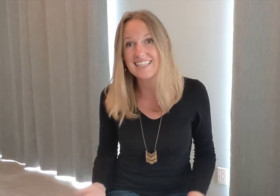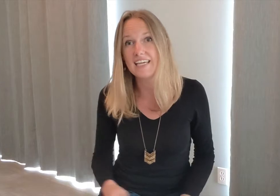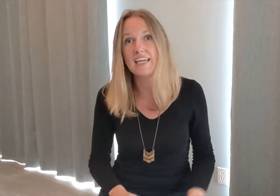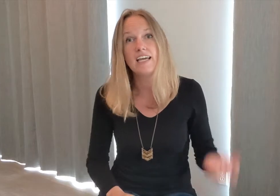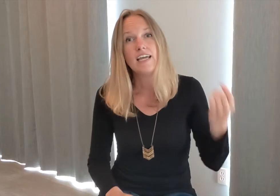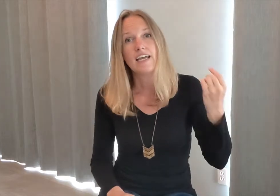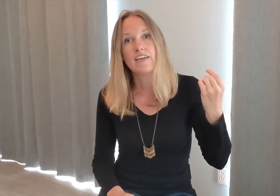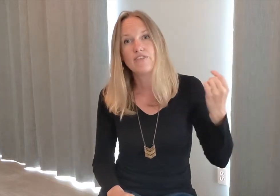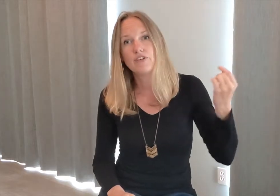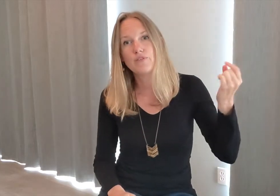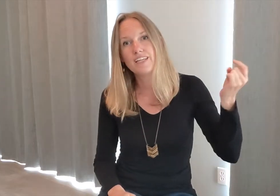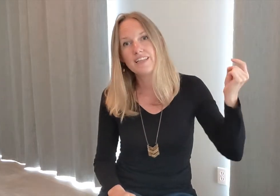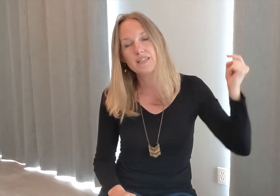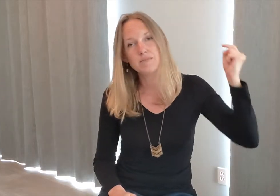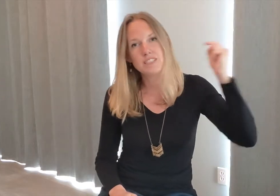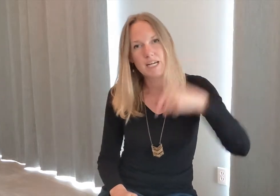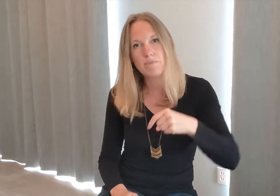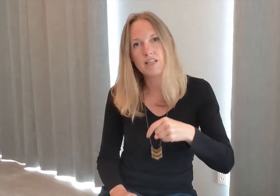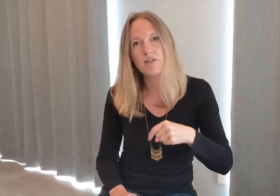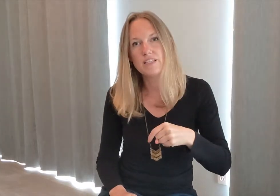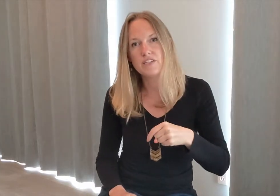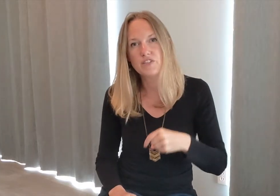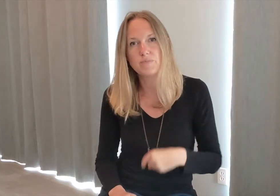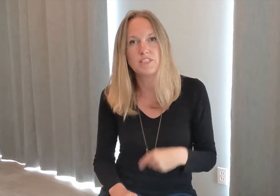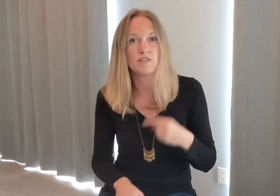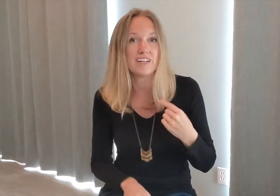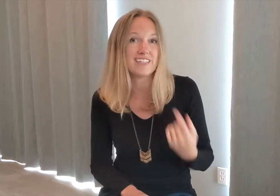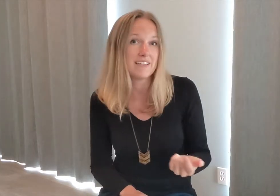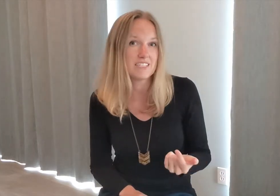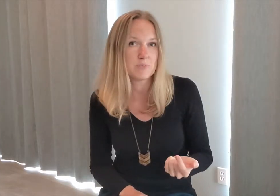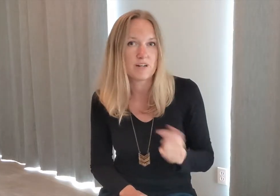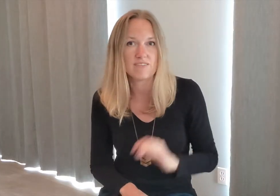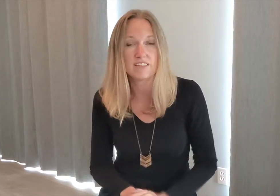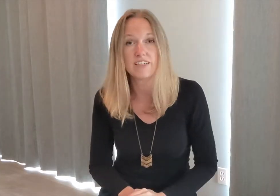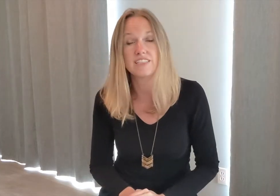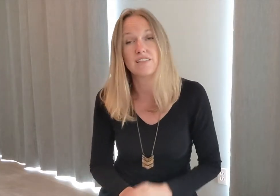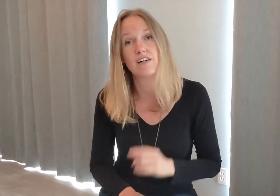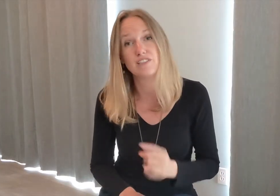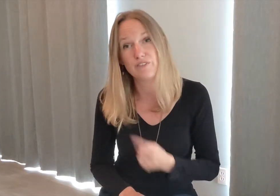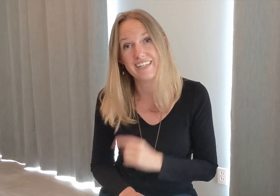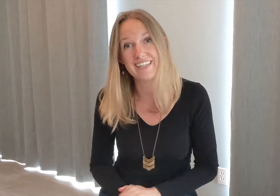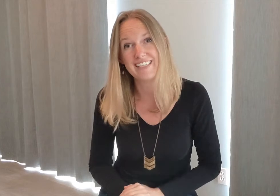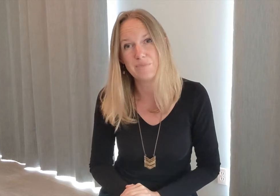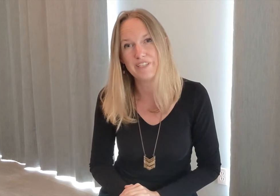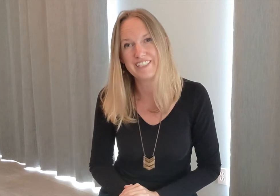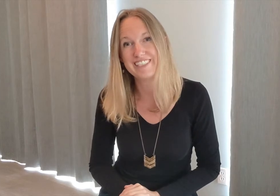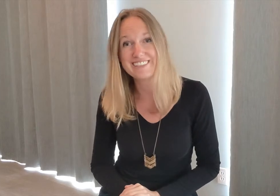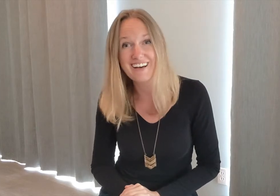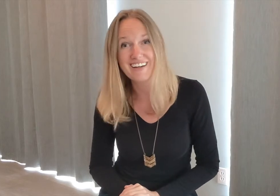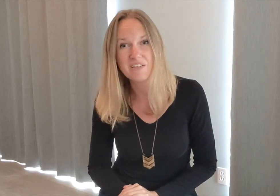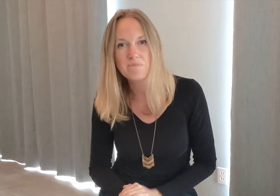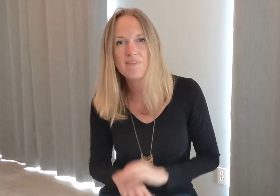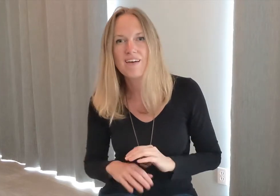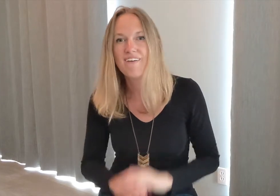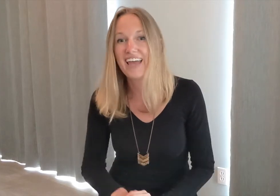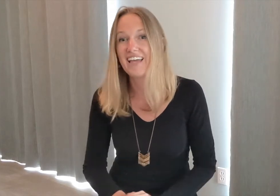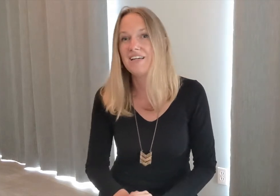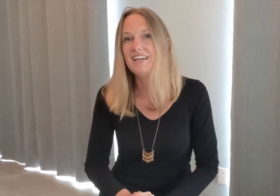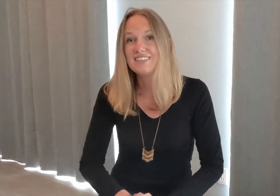lastly, if you need them, check below in the description. You'll find a link to print off lyrics. You'll also find a link to purchase a song. Okay,